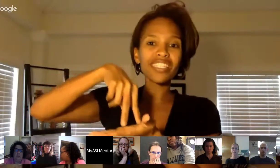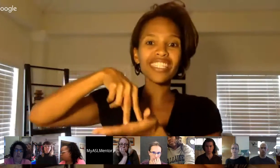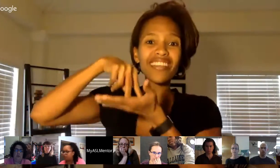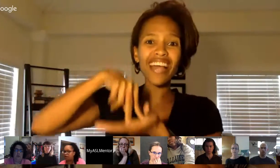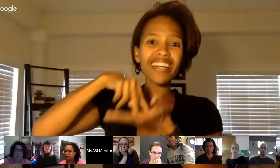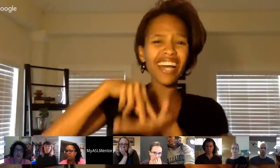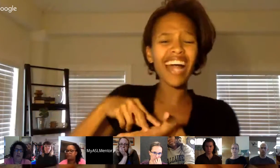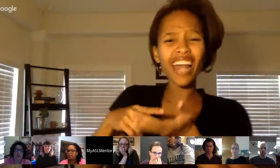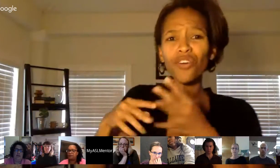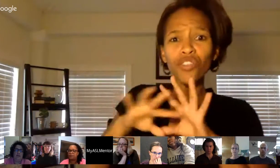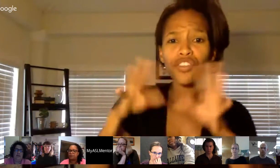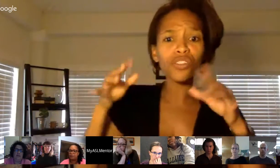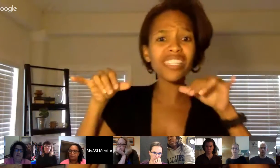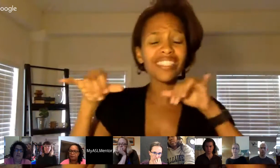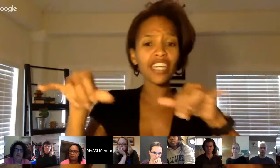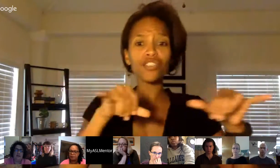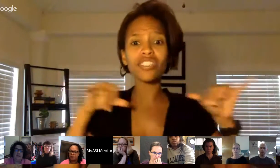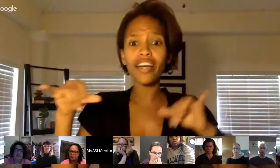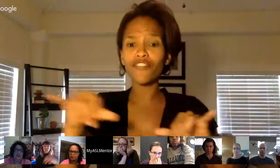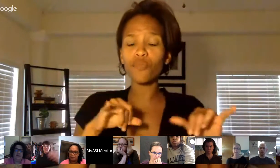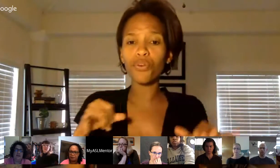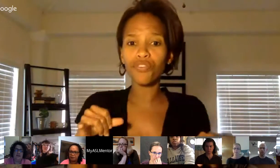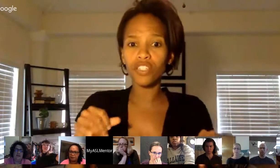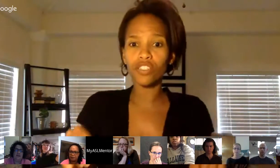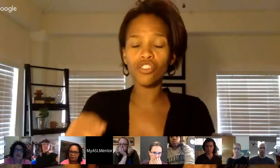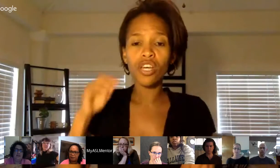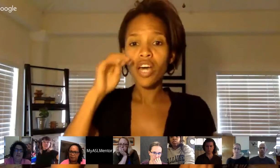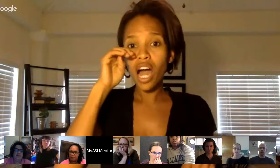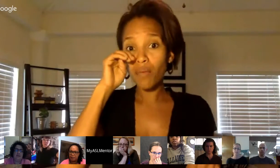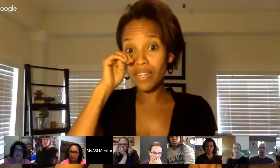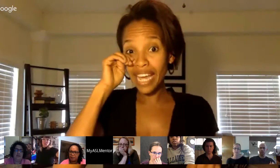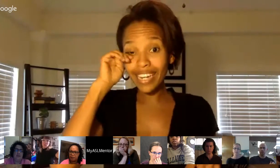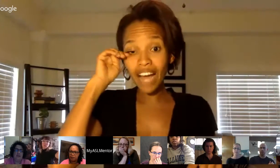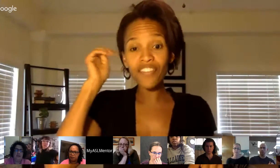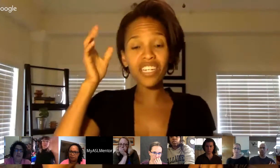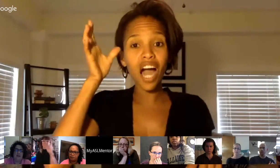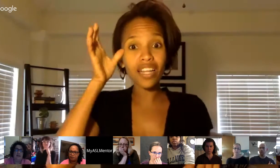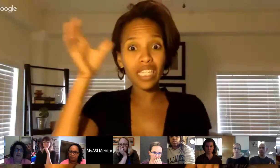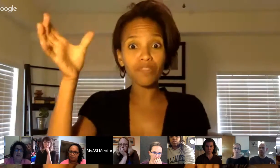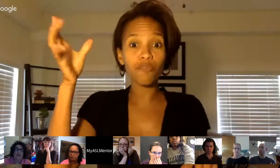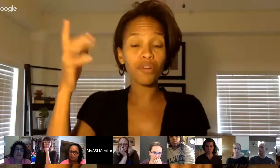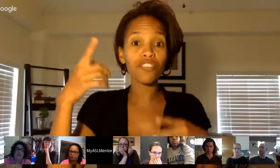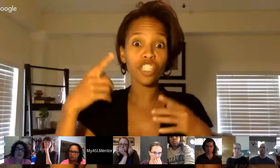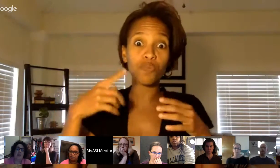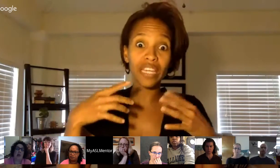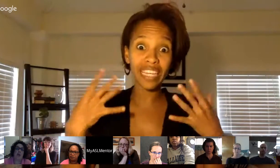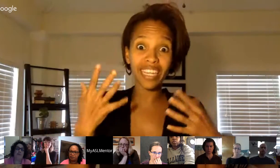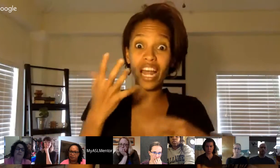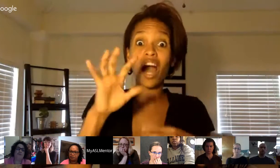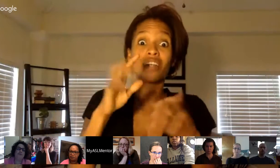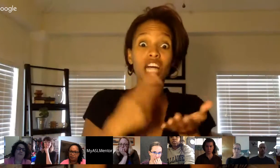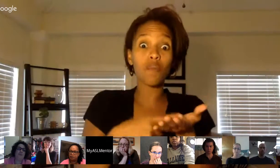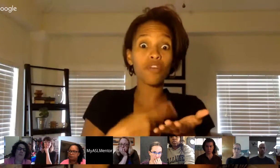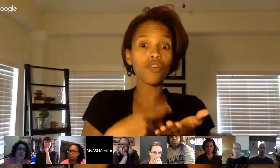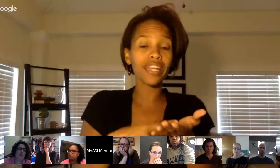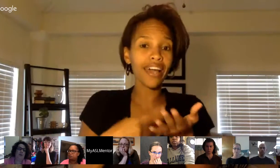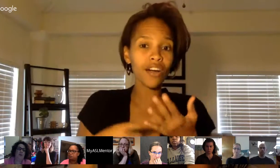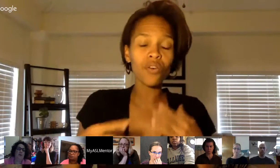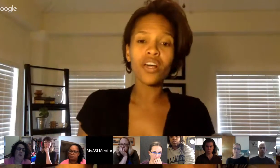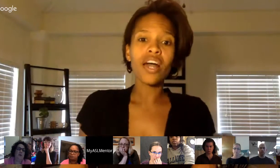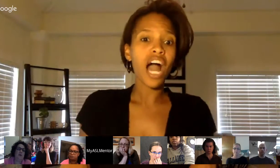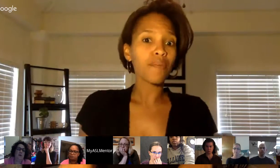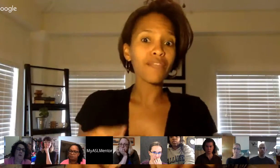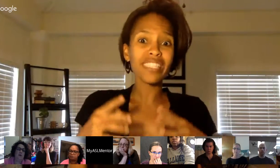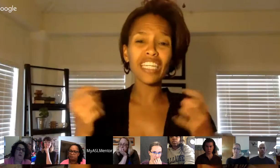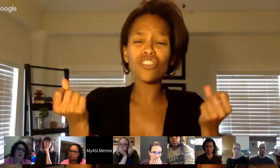never seen that sign. I don't know that there's a standard sign for privilege. And now the concept of privilege is like a hot topic right